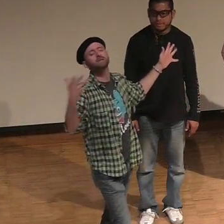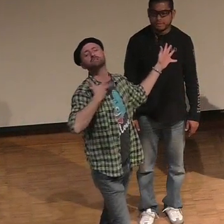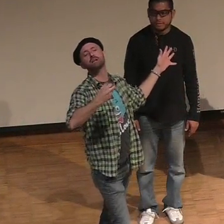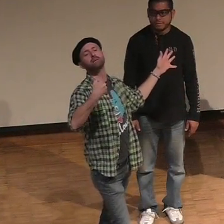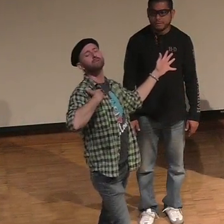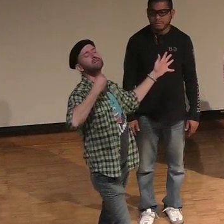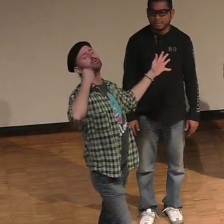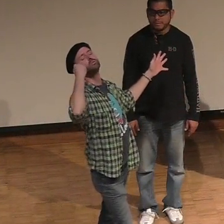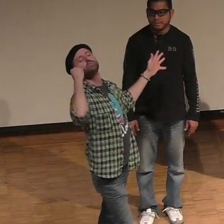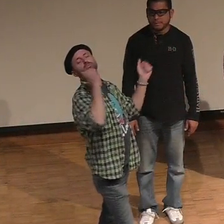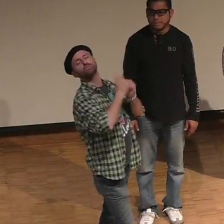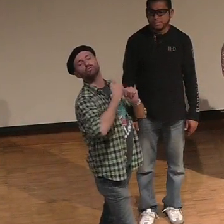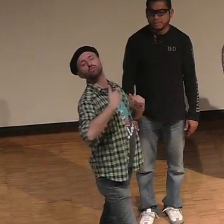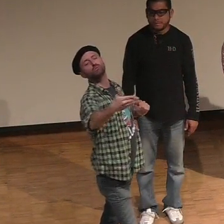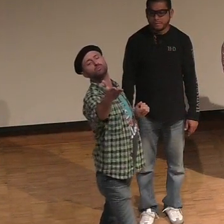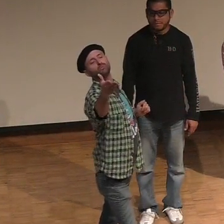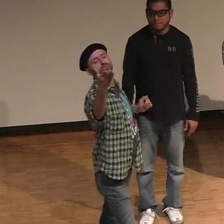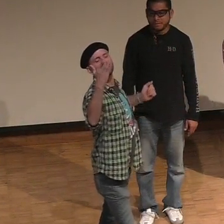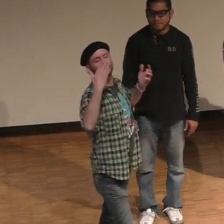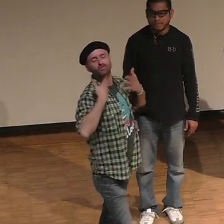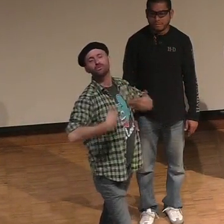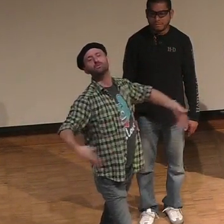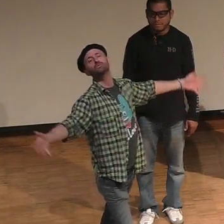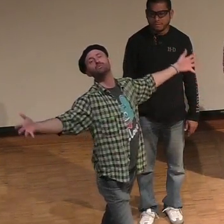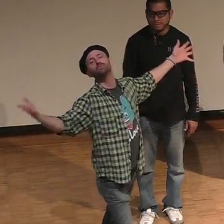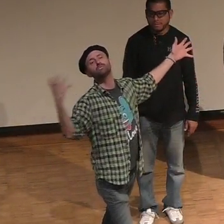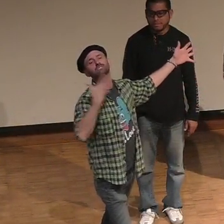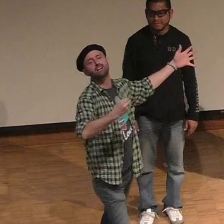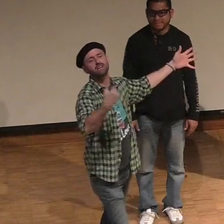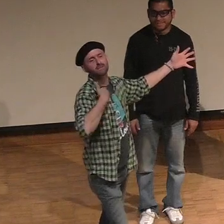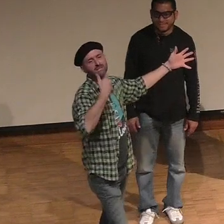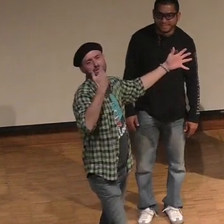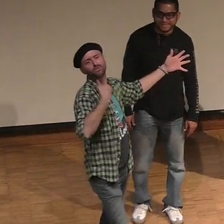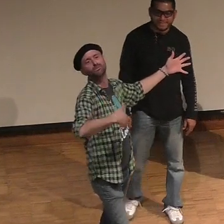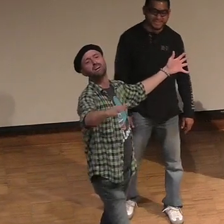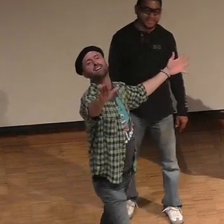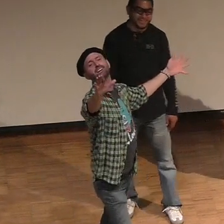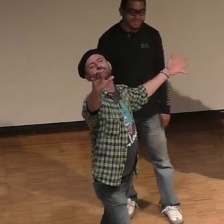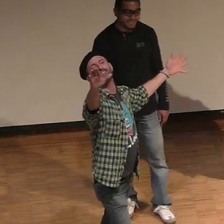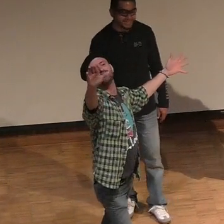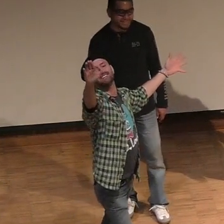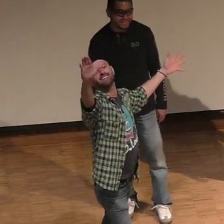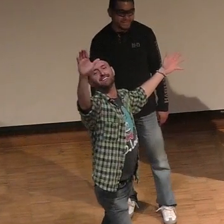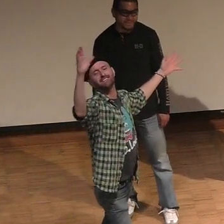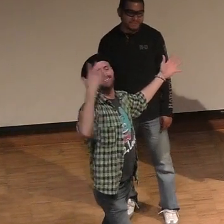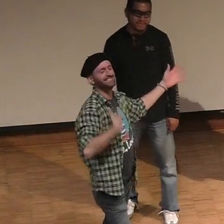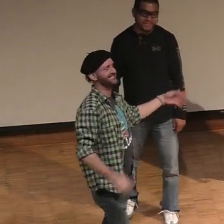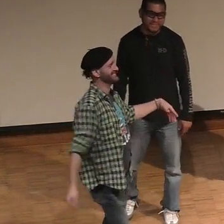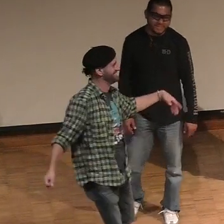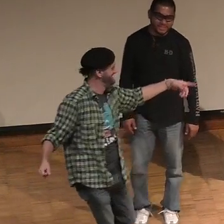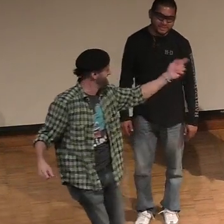And he looks expansive, like, take me home, take me away.